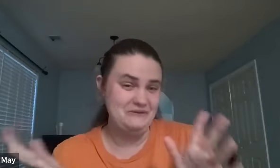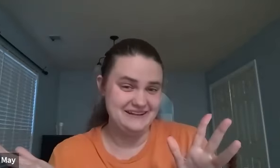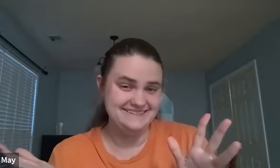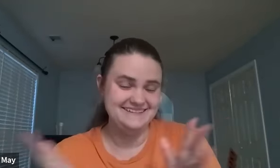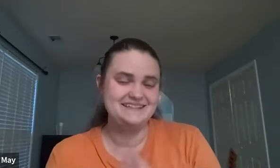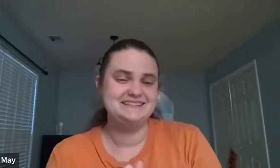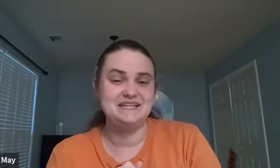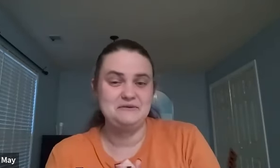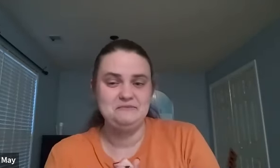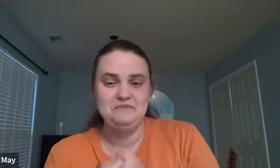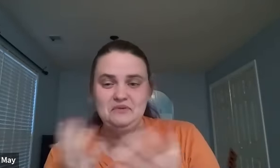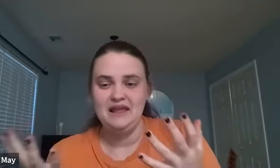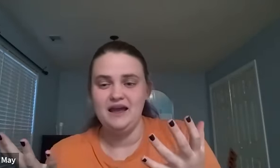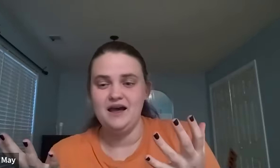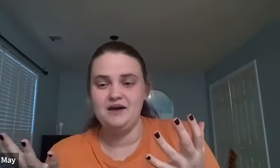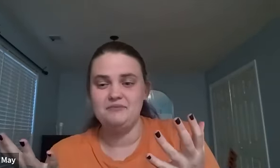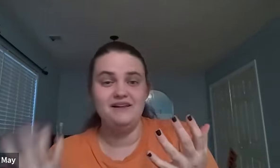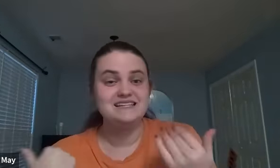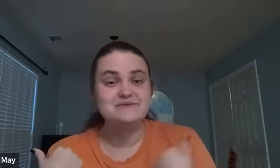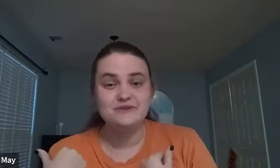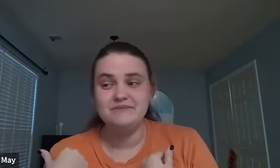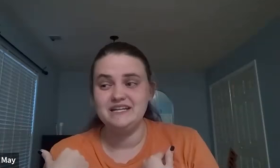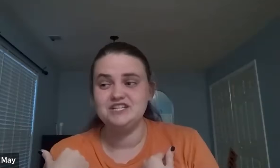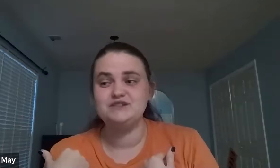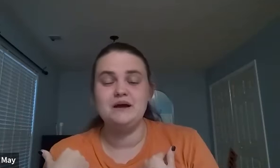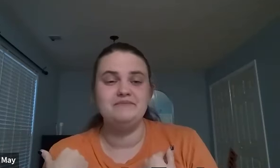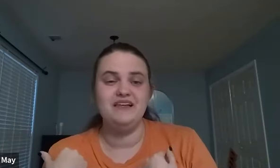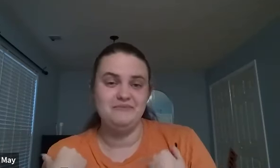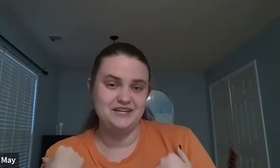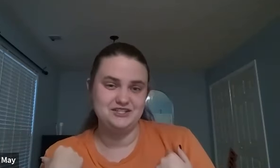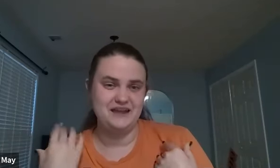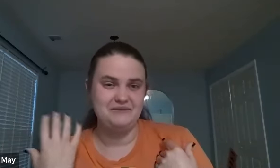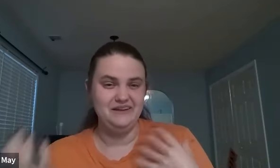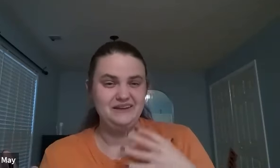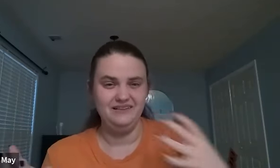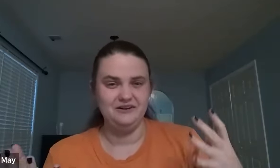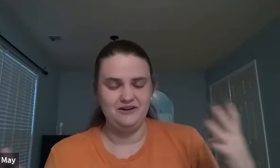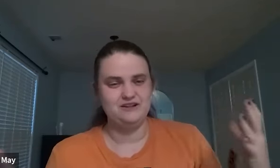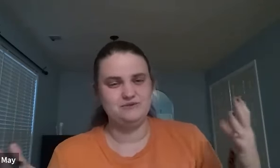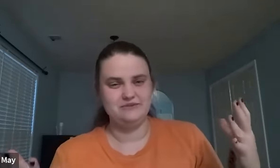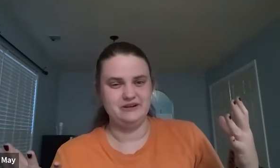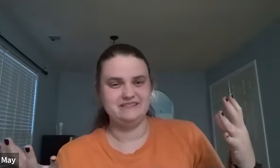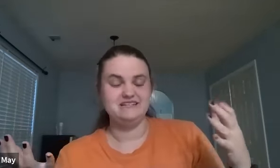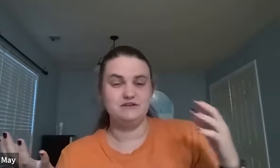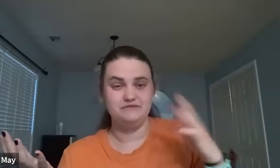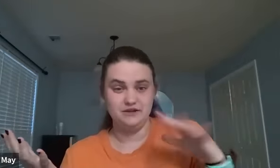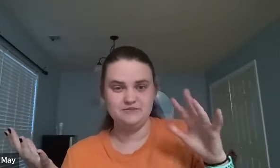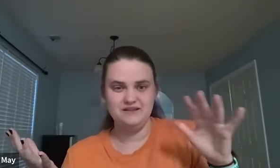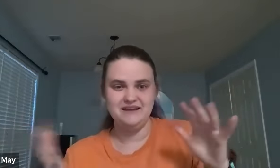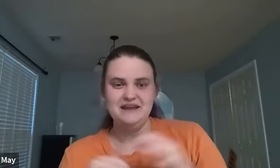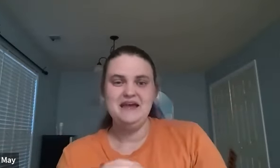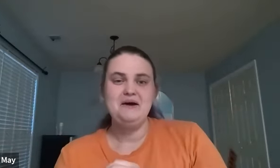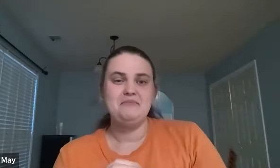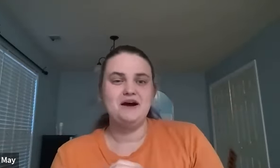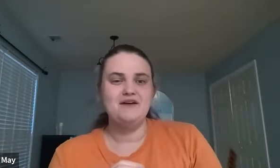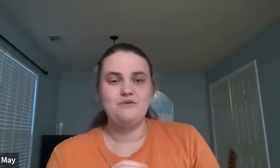one. So a lot of times for me, just so I'm like making sure that I'm being clear across what I'm trying to say is I'll fingerspell it. But